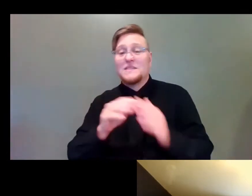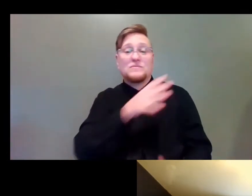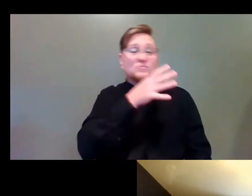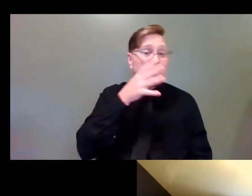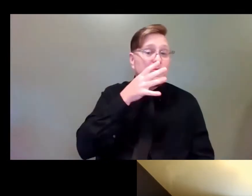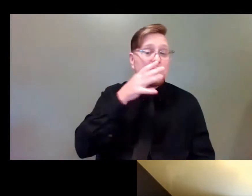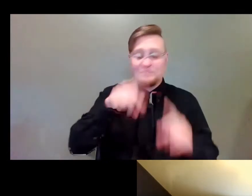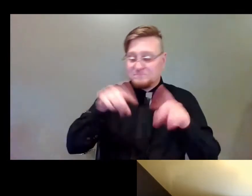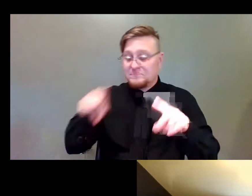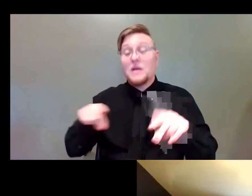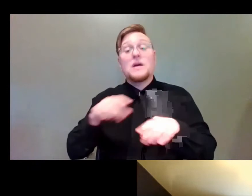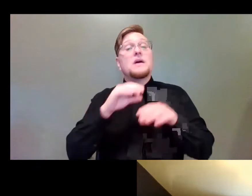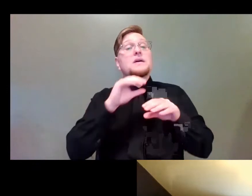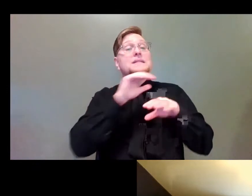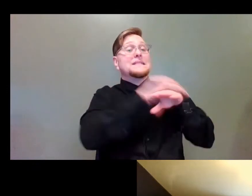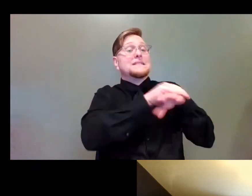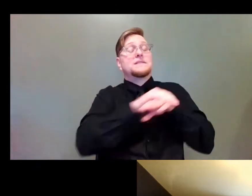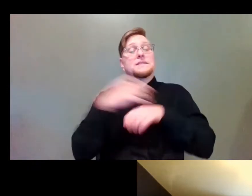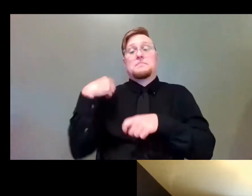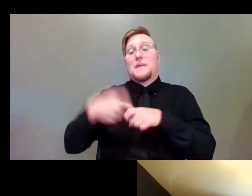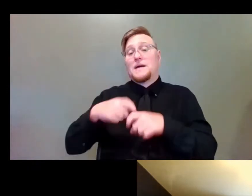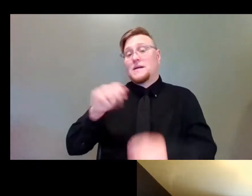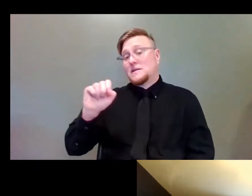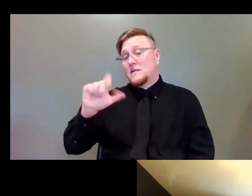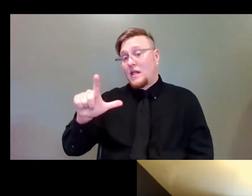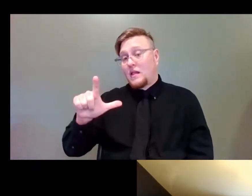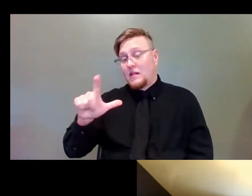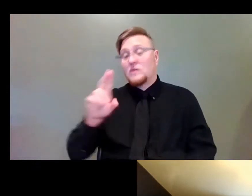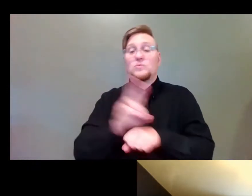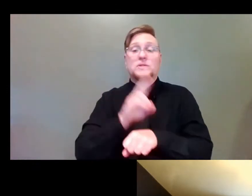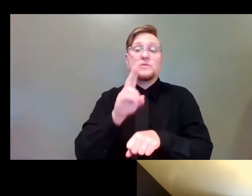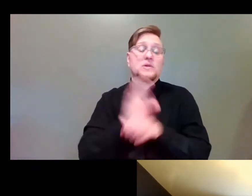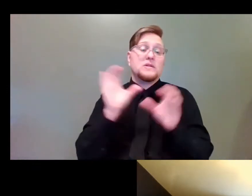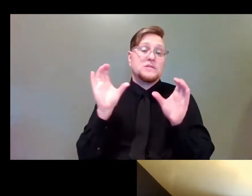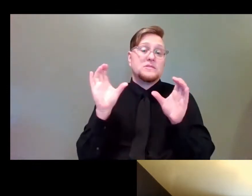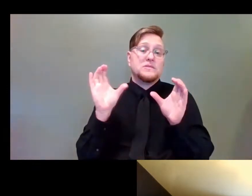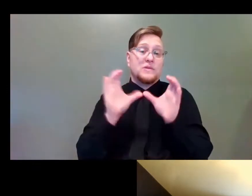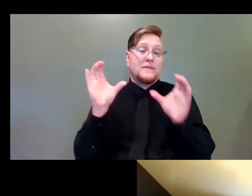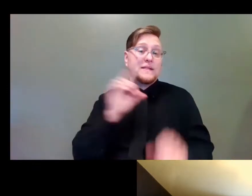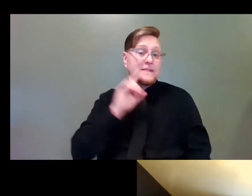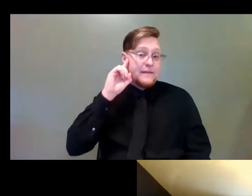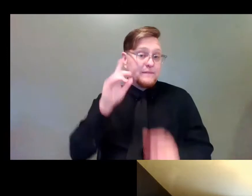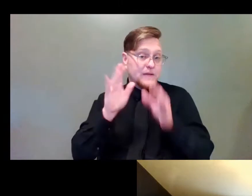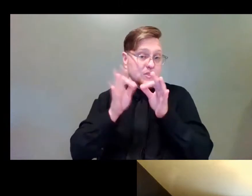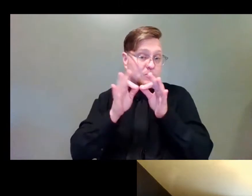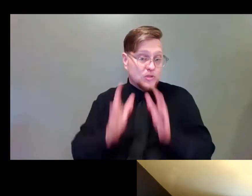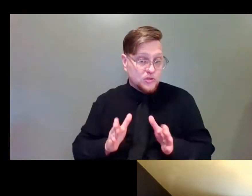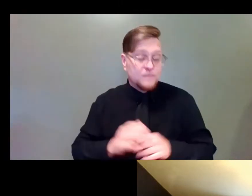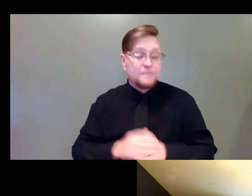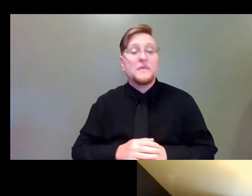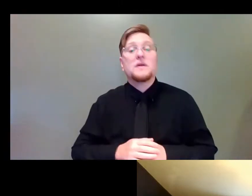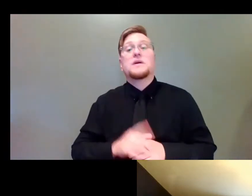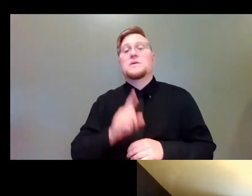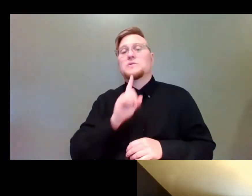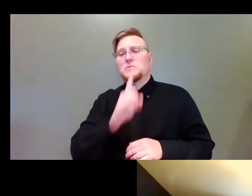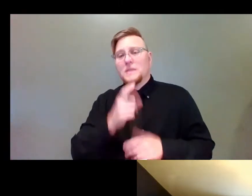in English and Spanish, in American Sign Language. We use certified deaf interpreters. So it's really, really important